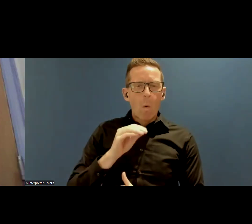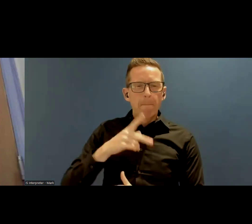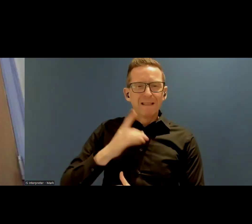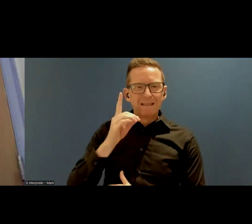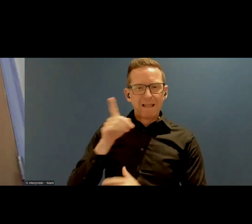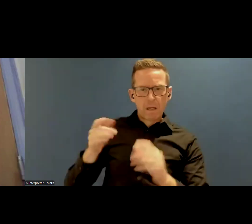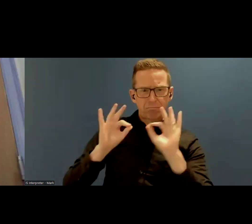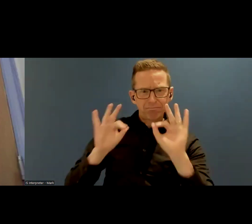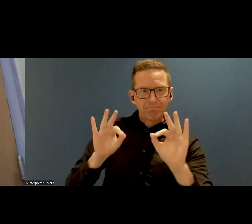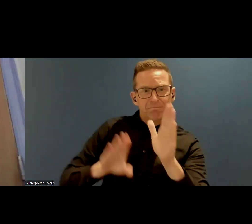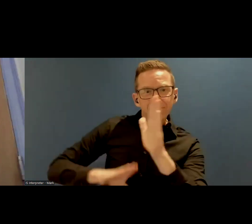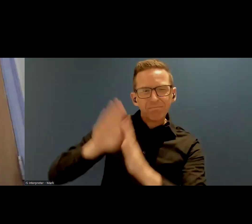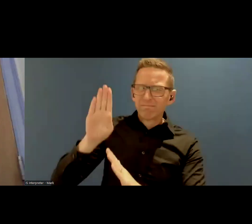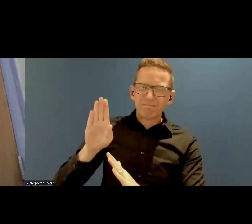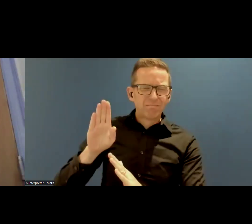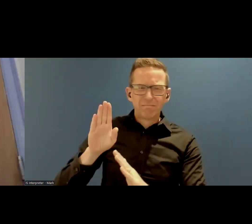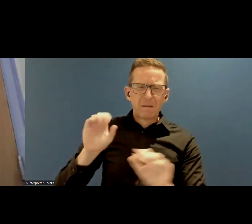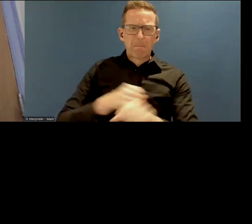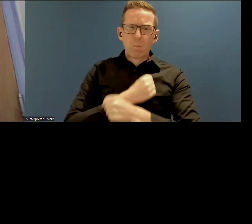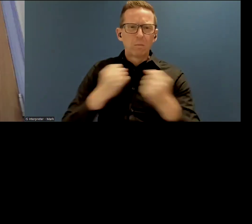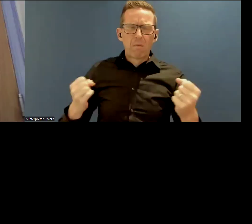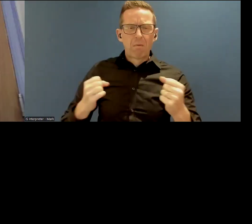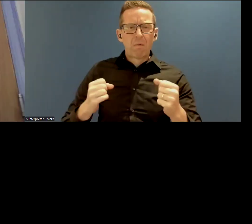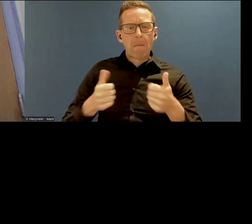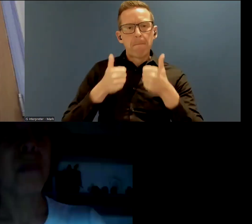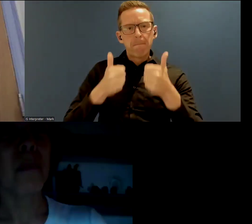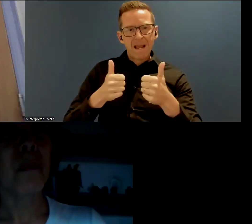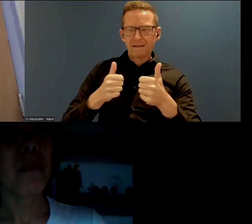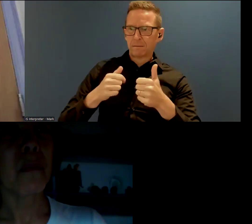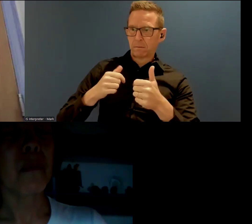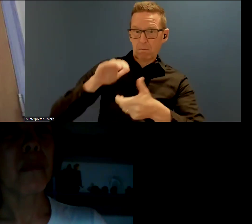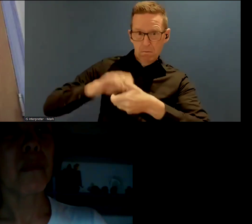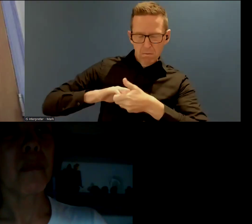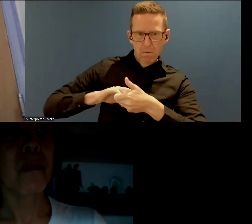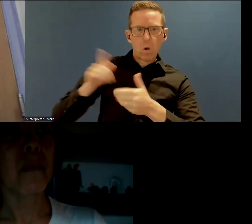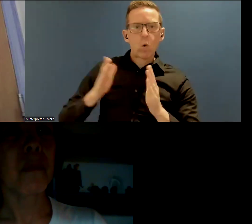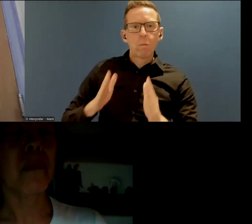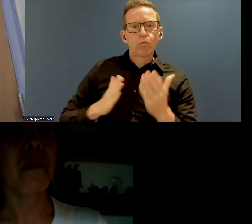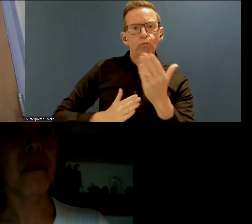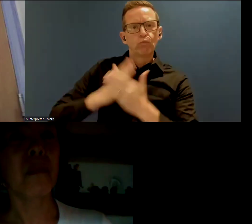human rights, as has been very apparent to those of us working at Liberation.